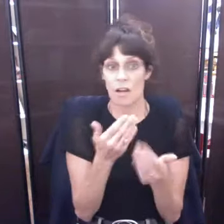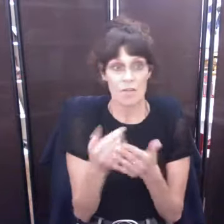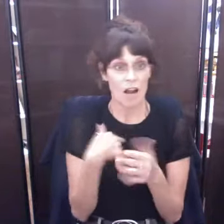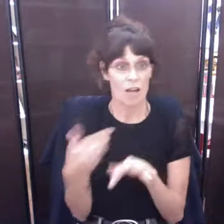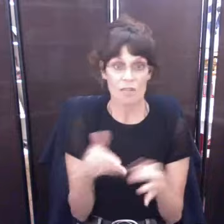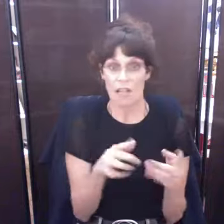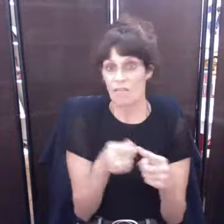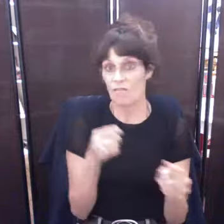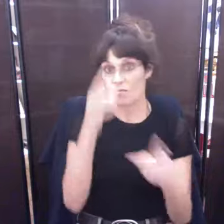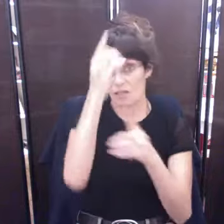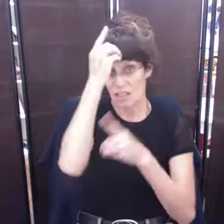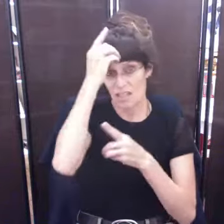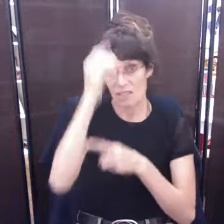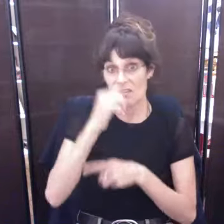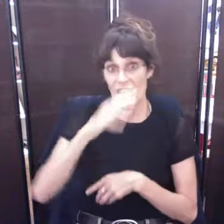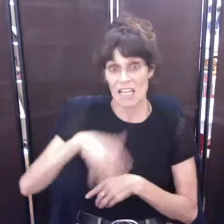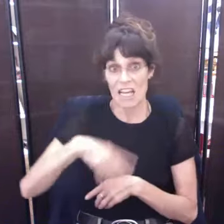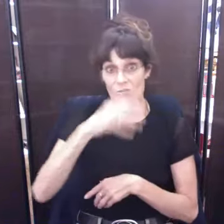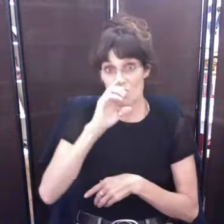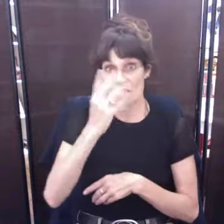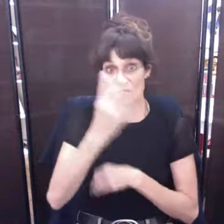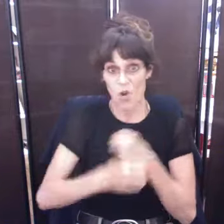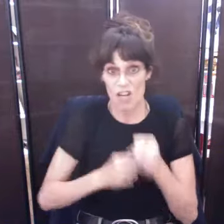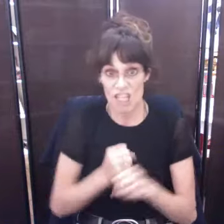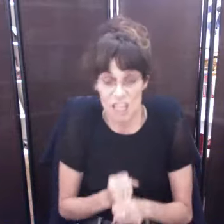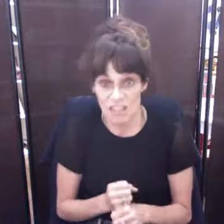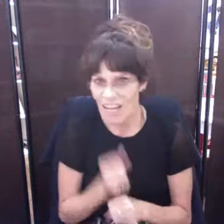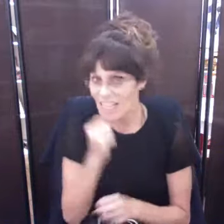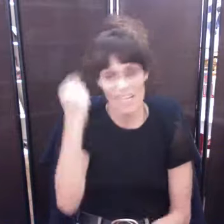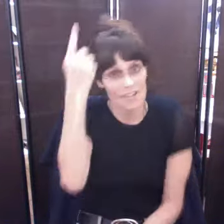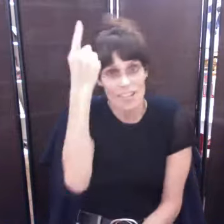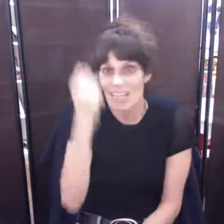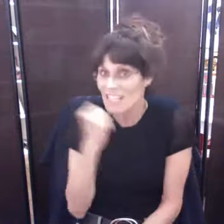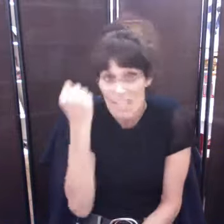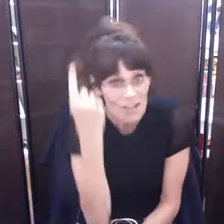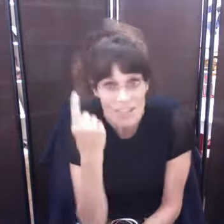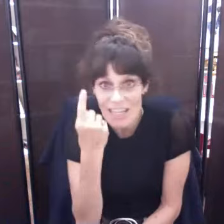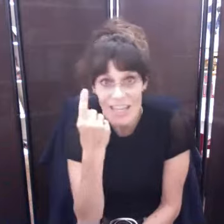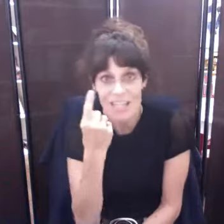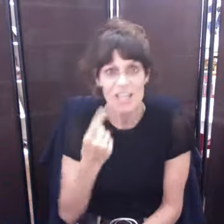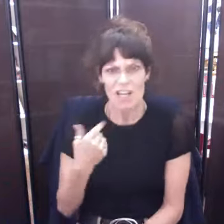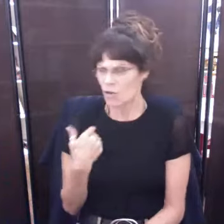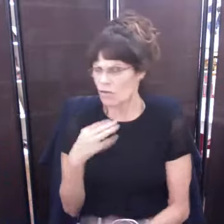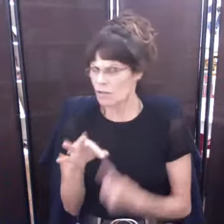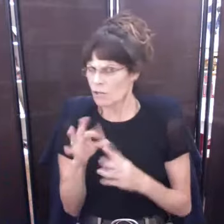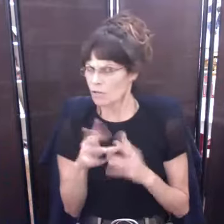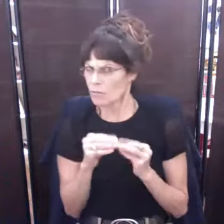and I hadn't picked up a drink in 4 years. And I just didn't understand. I just didn't get it. Were you guys having special meetings? Like, why don't I understand